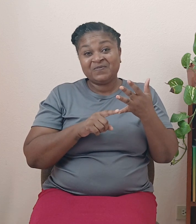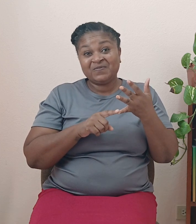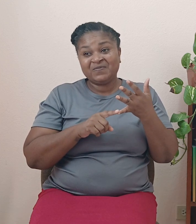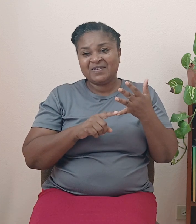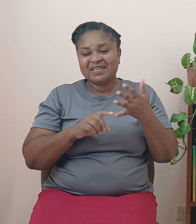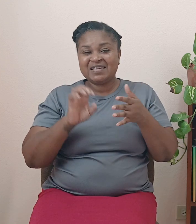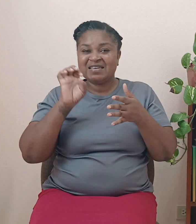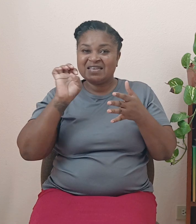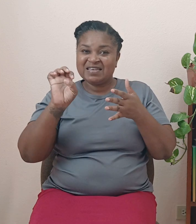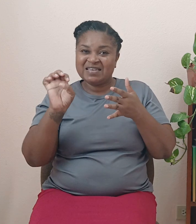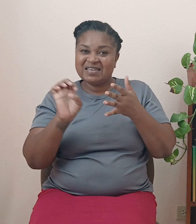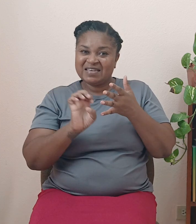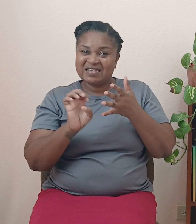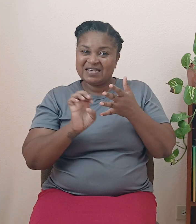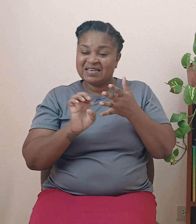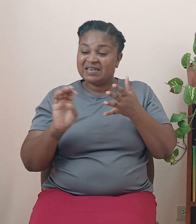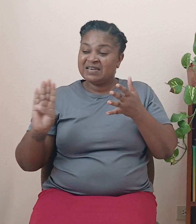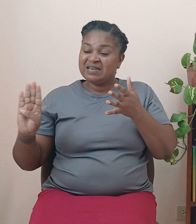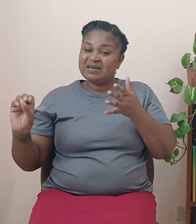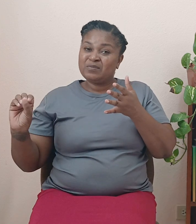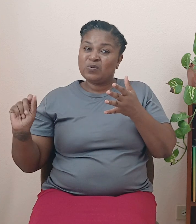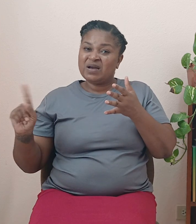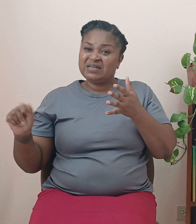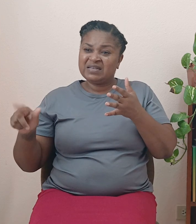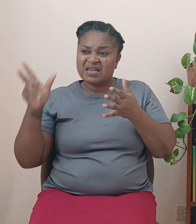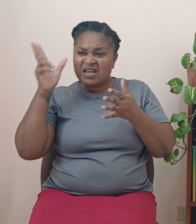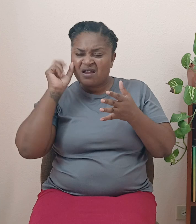E. He heard that she liked food.